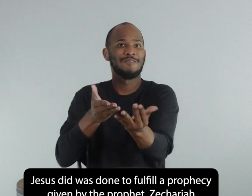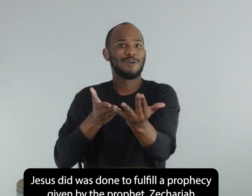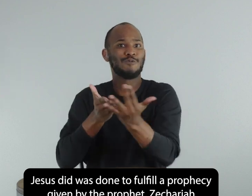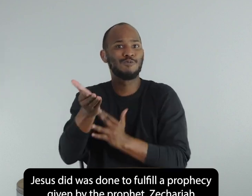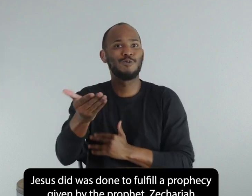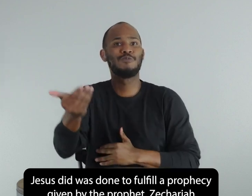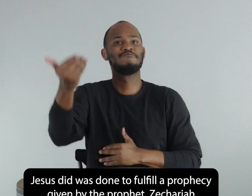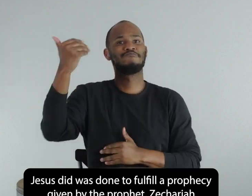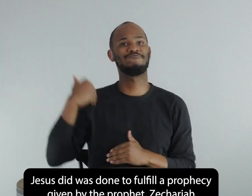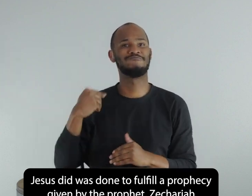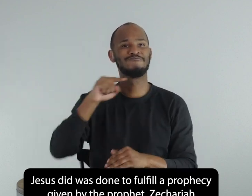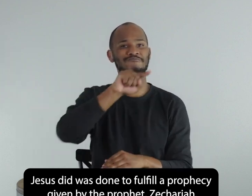Zechariah.